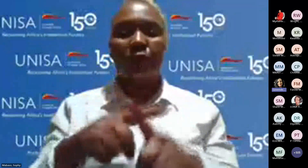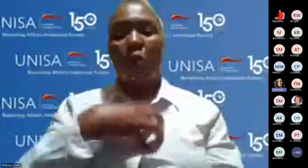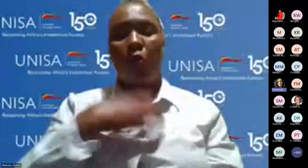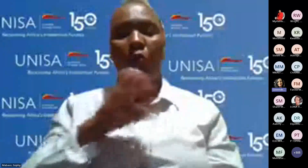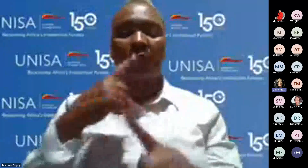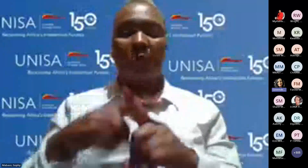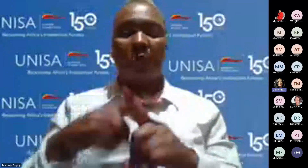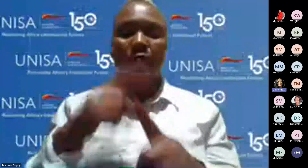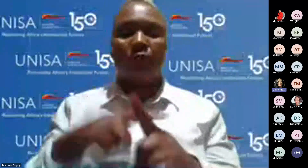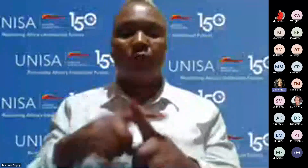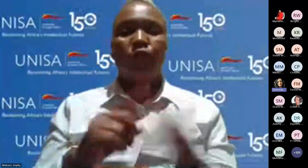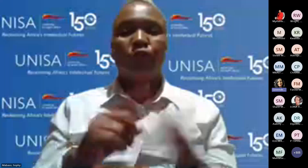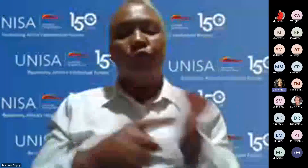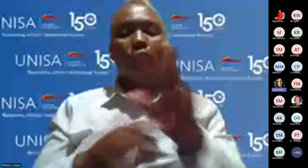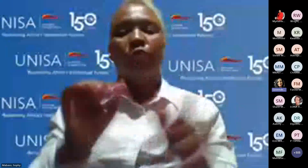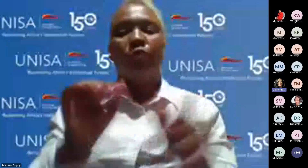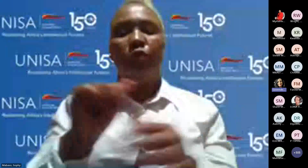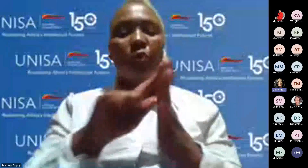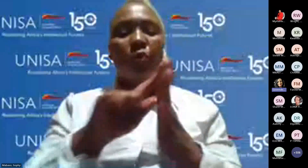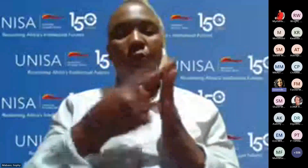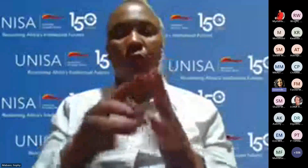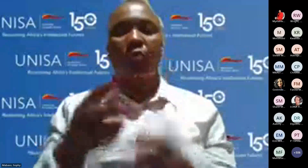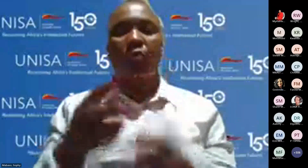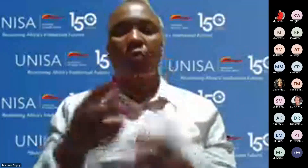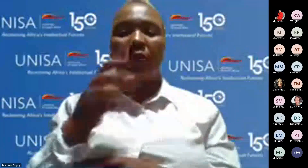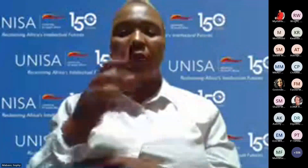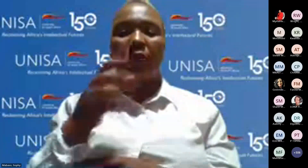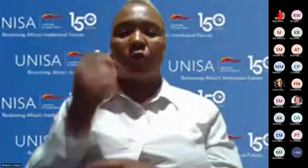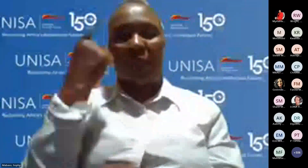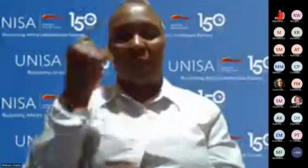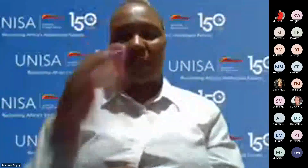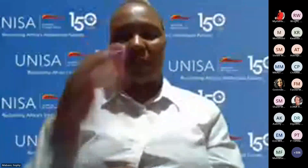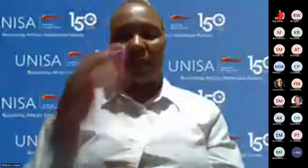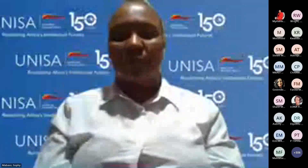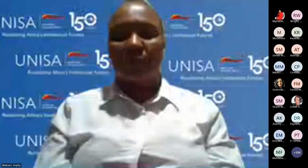your point or to illustrate your understanding.